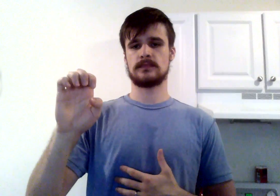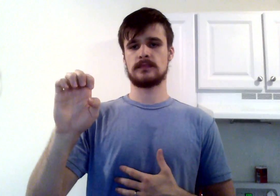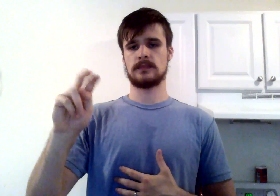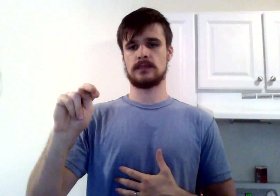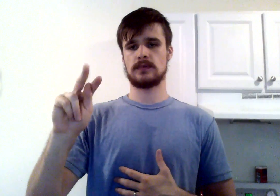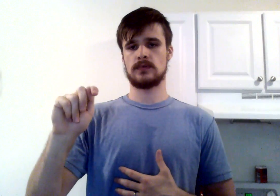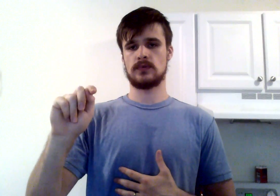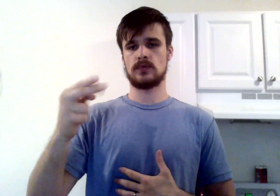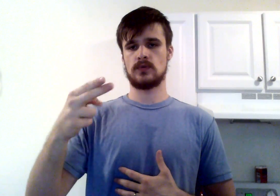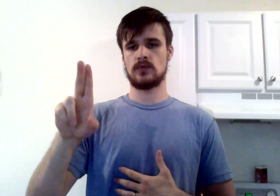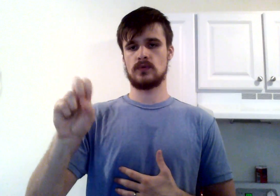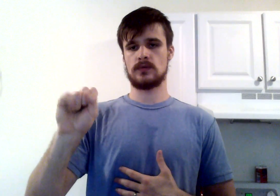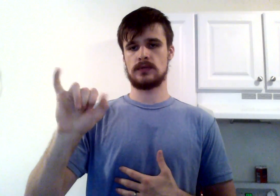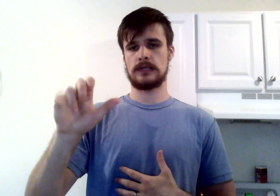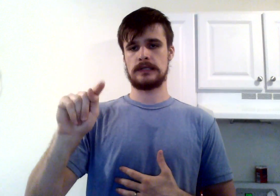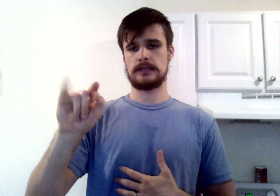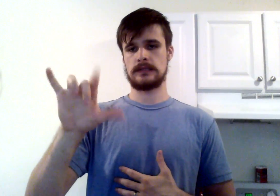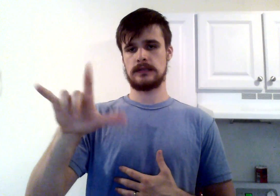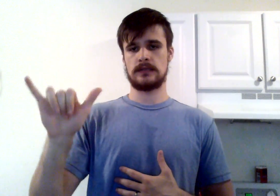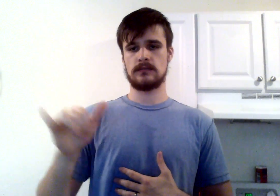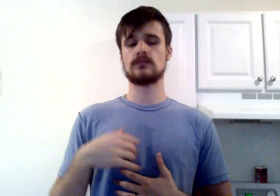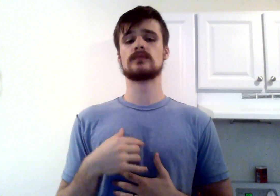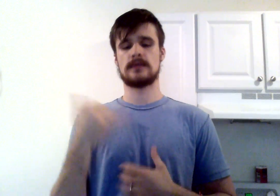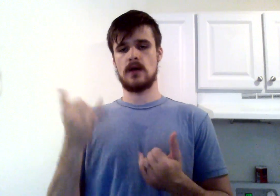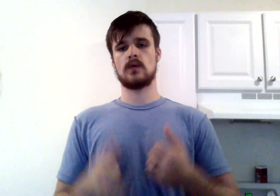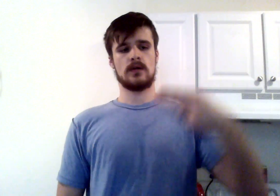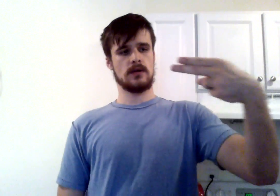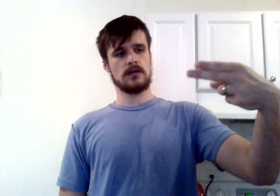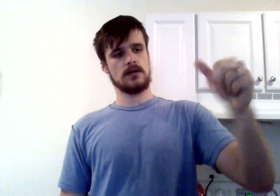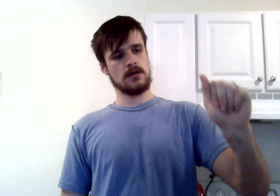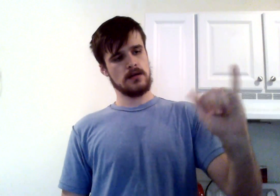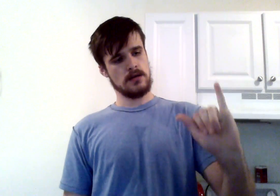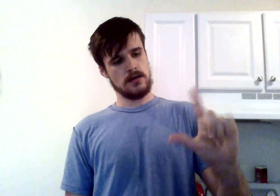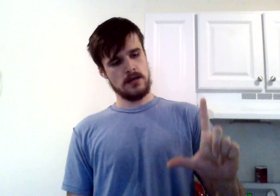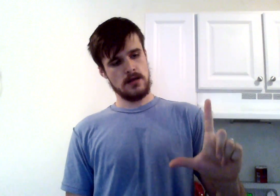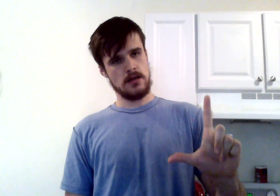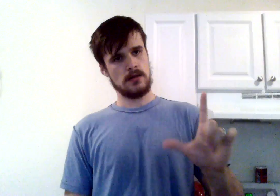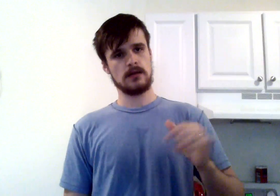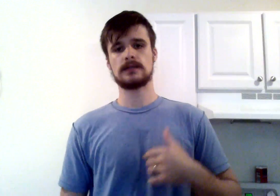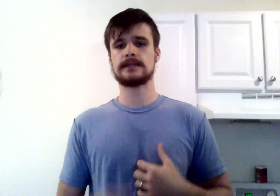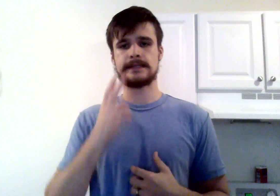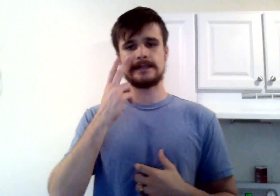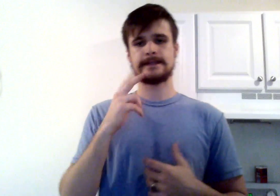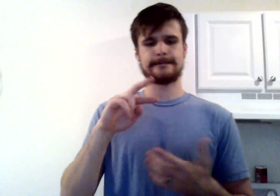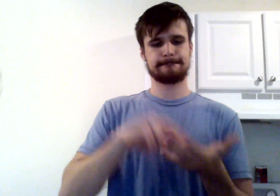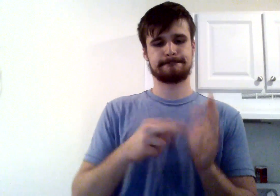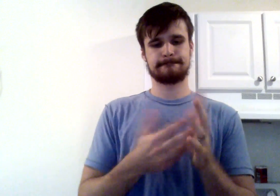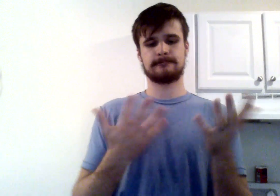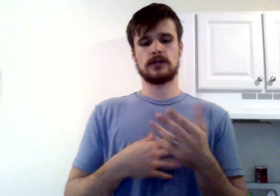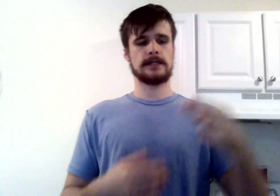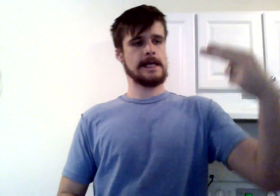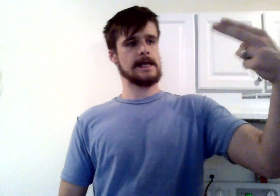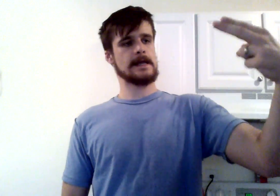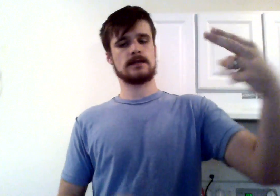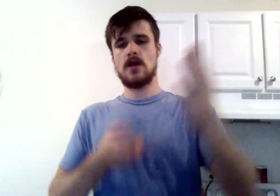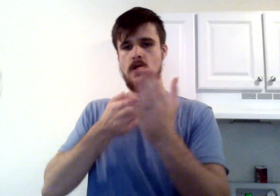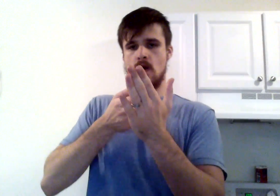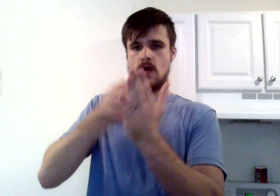for? See if you can guess. The H, honesty, of course. Being true in what you say, being straight